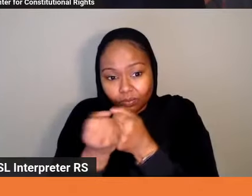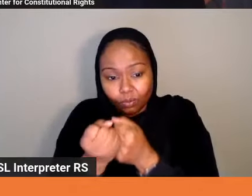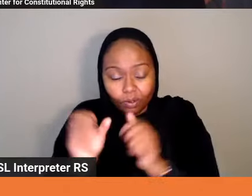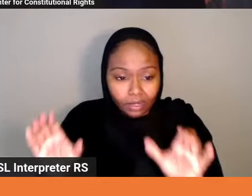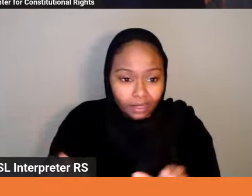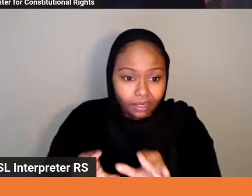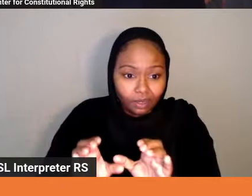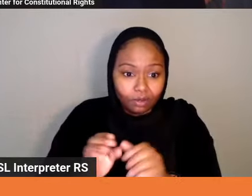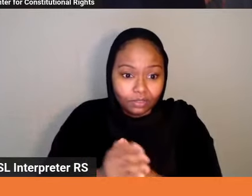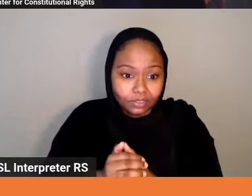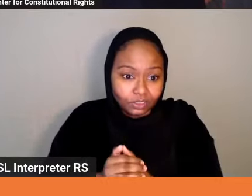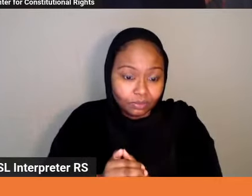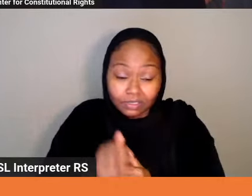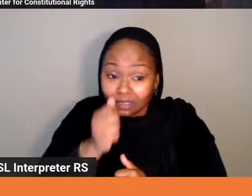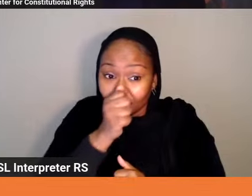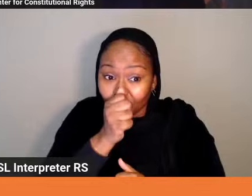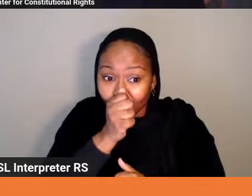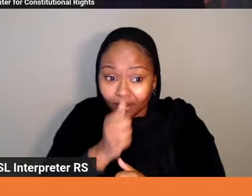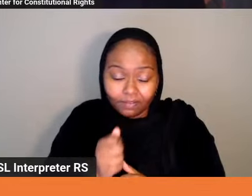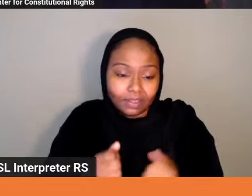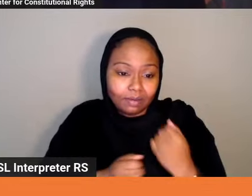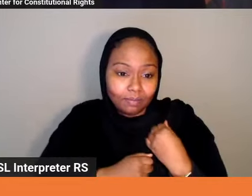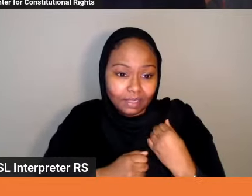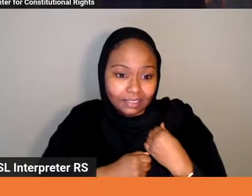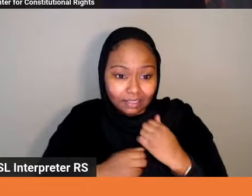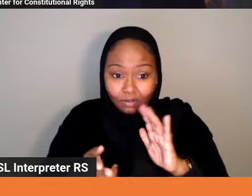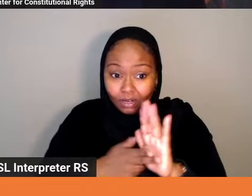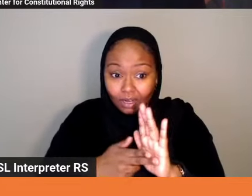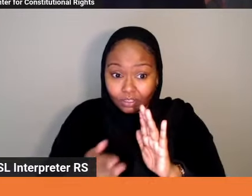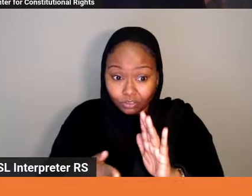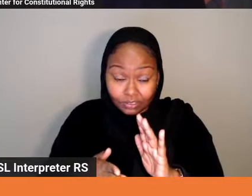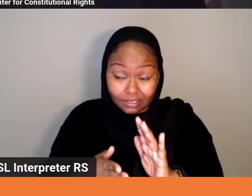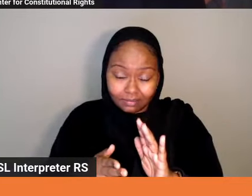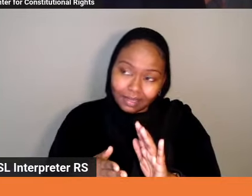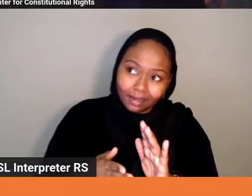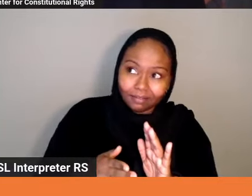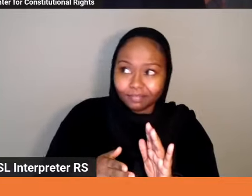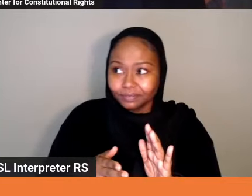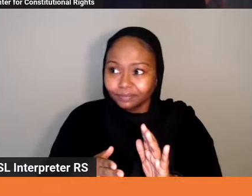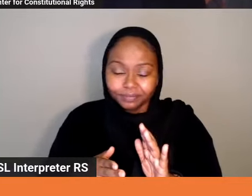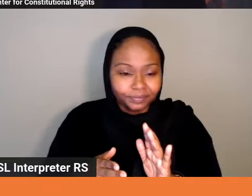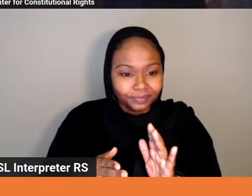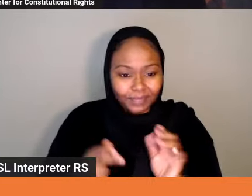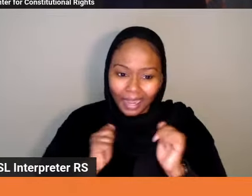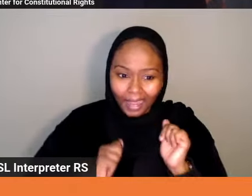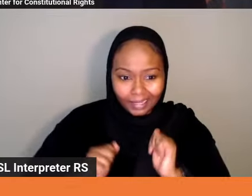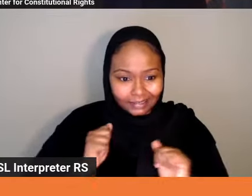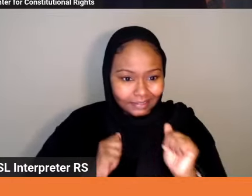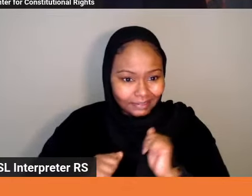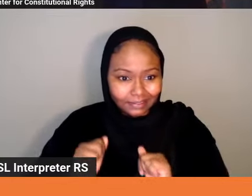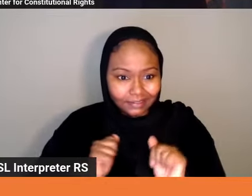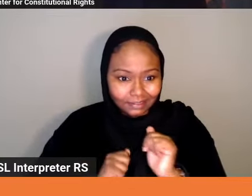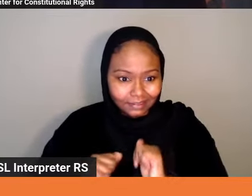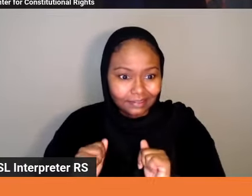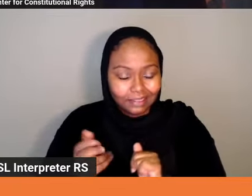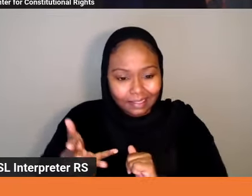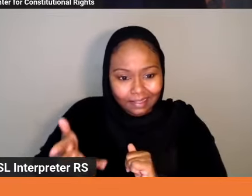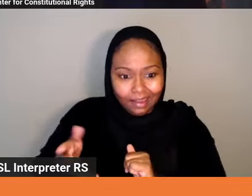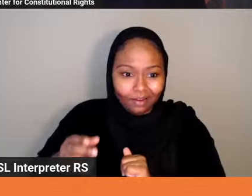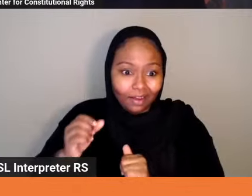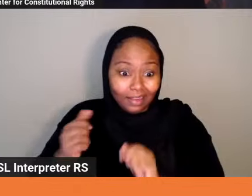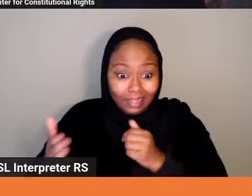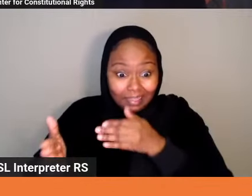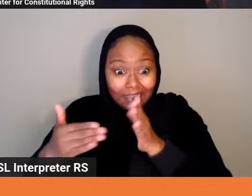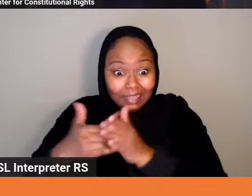encouragement even of private military contractors who were acting in Abu Ghraib against Iraqi